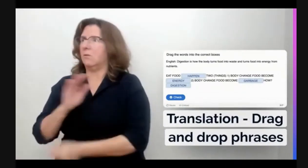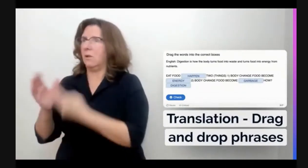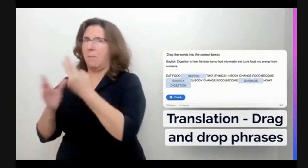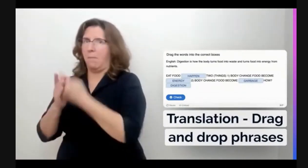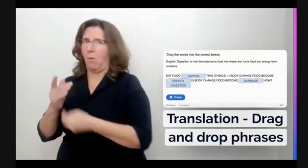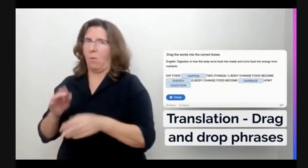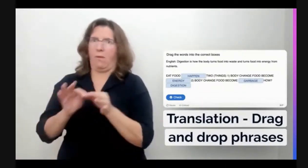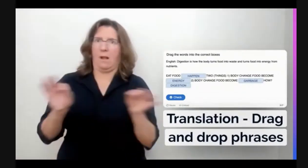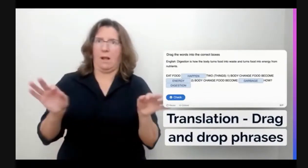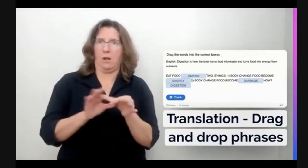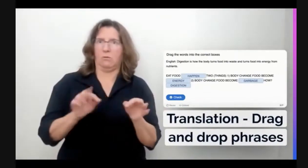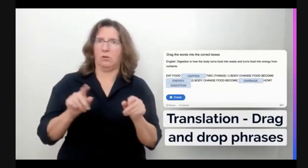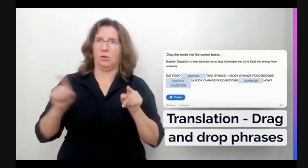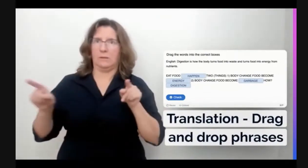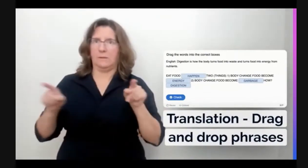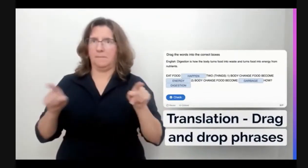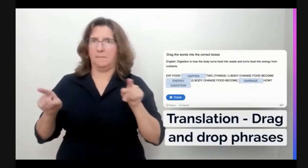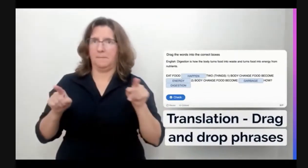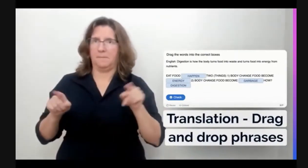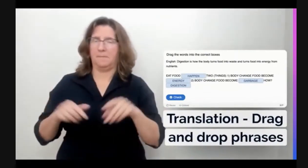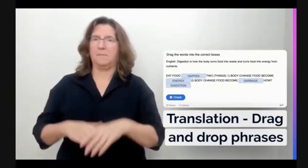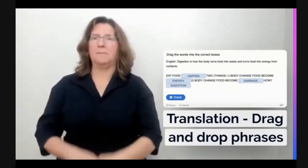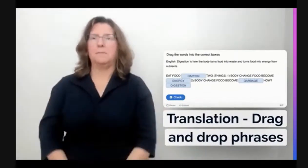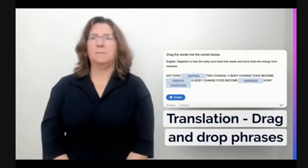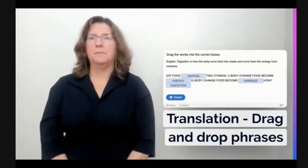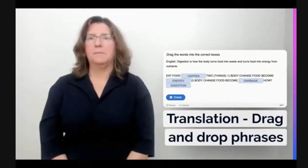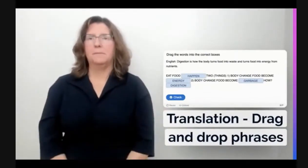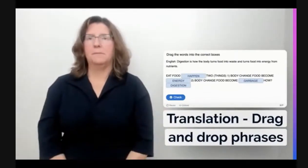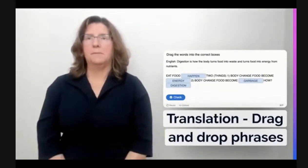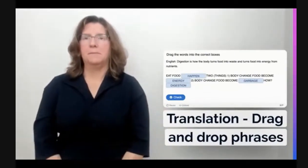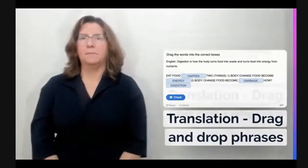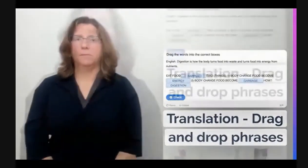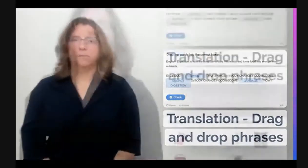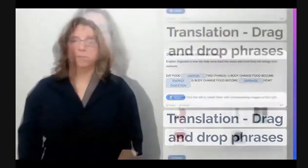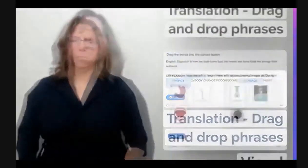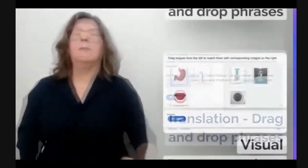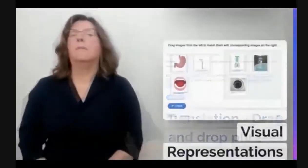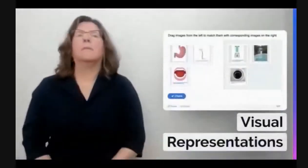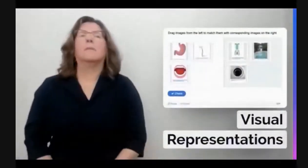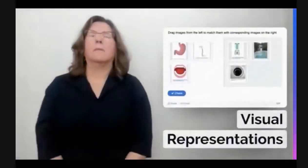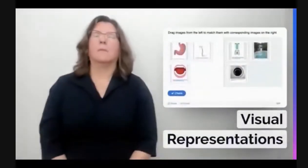fluent understanding of both English and ASL.